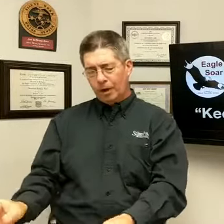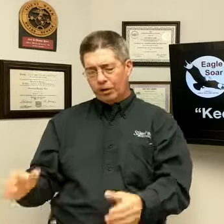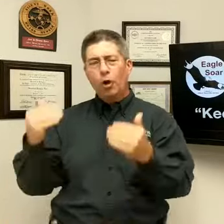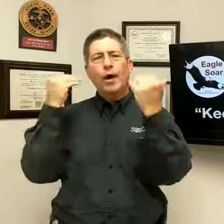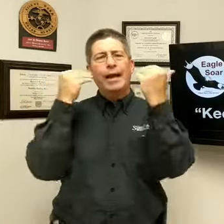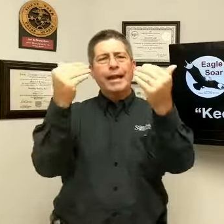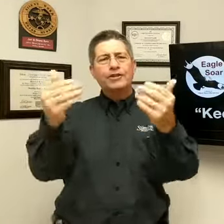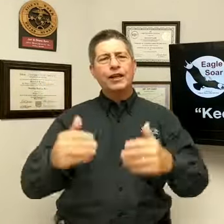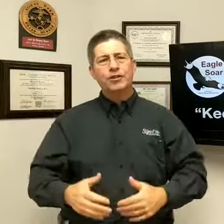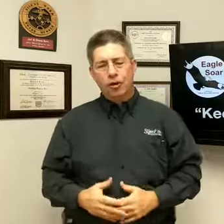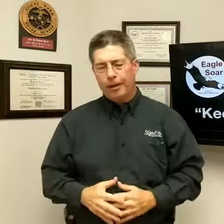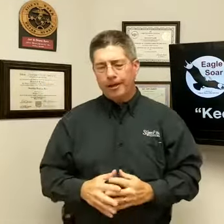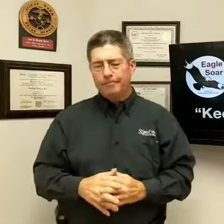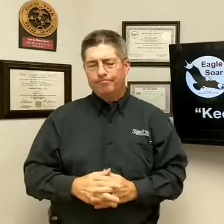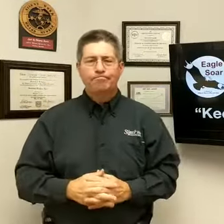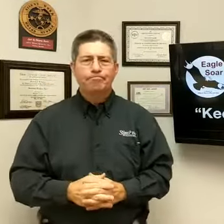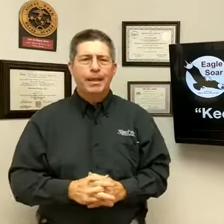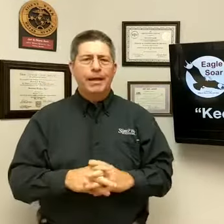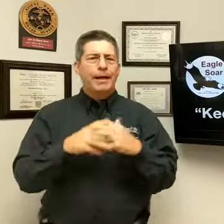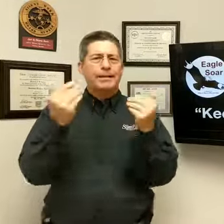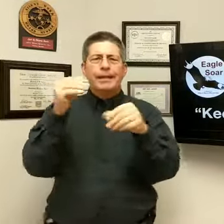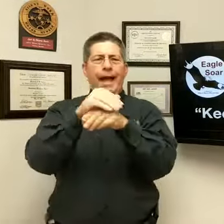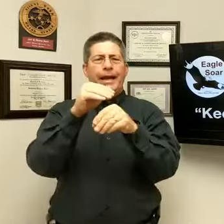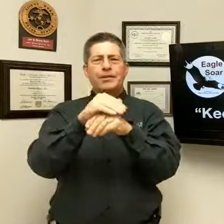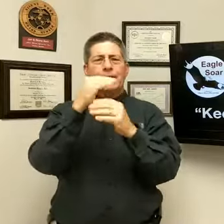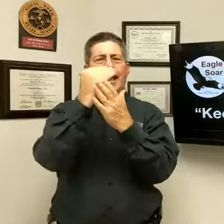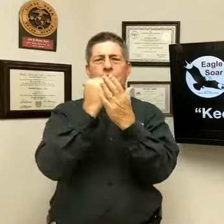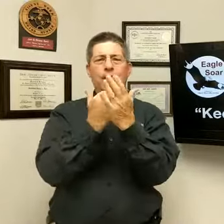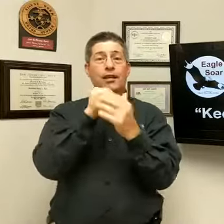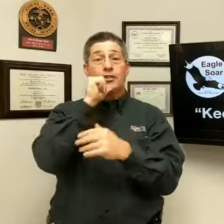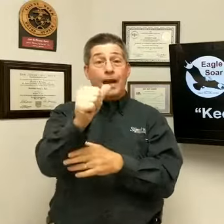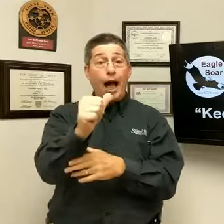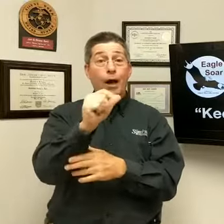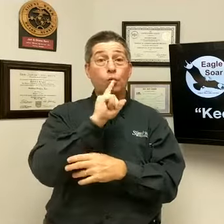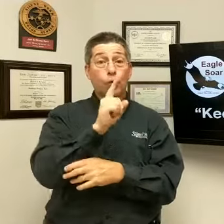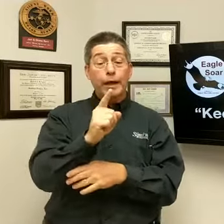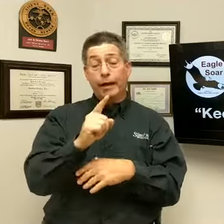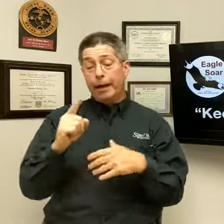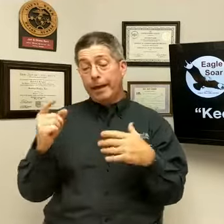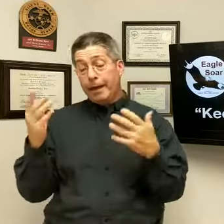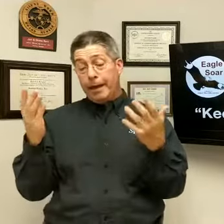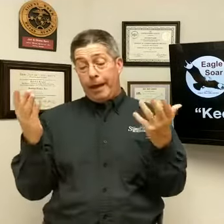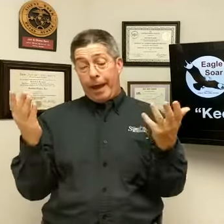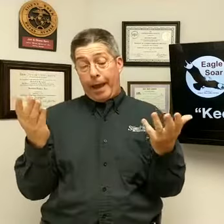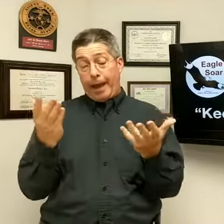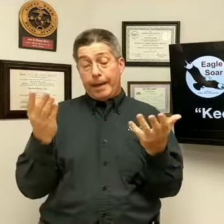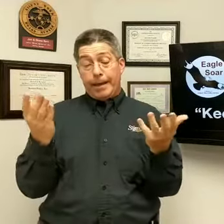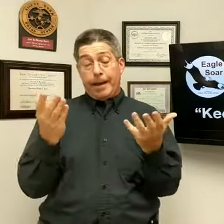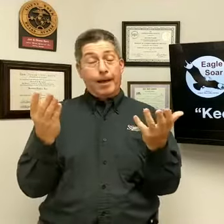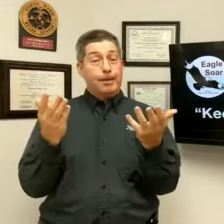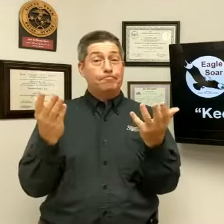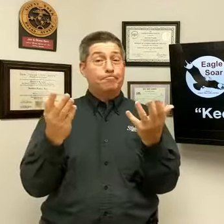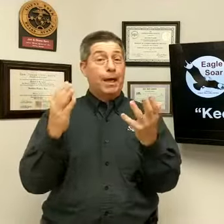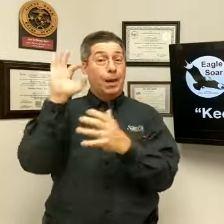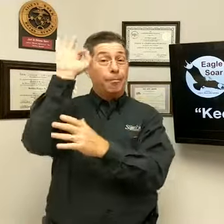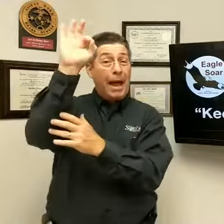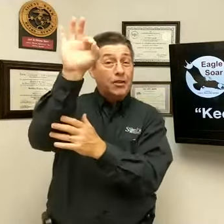So let's get started. Tonight's lesson is not really a